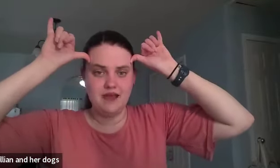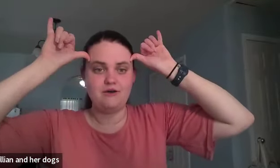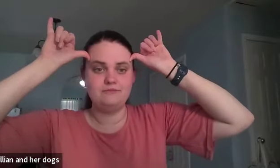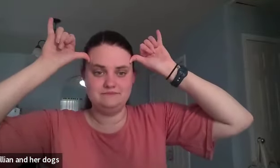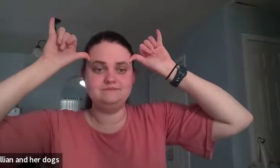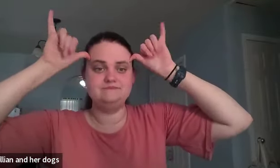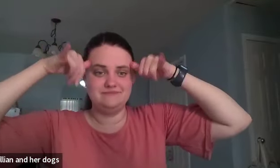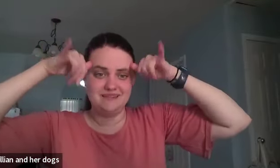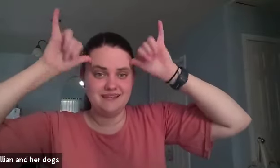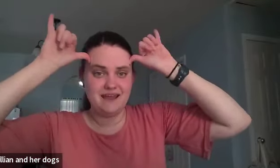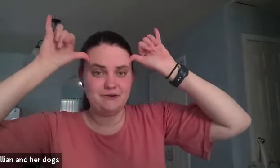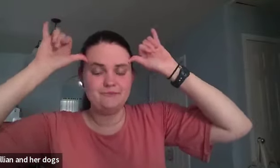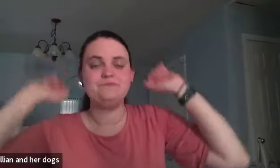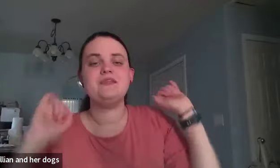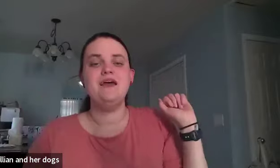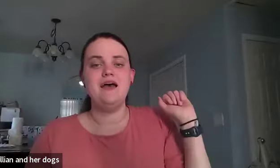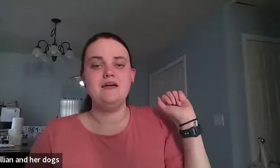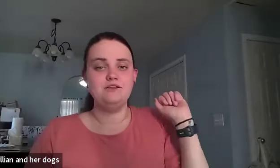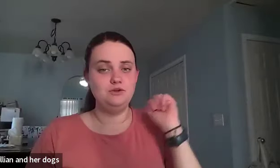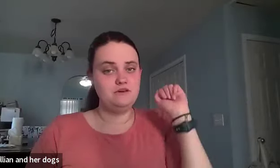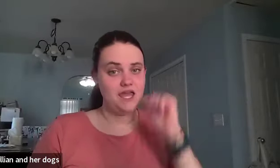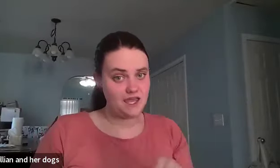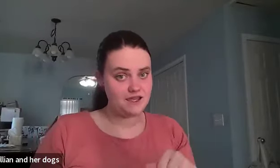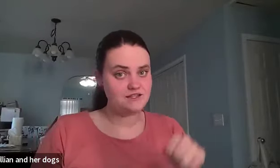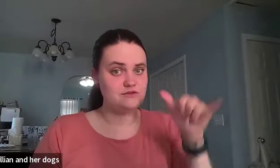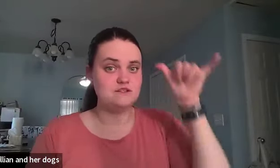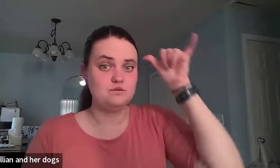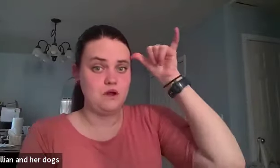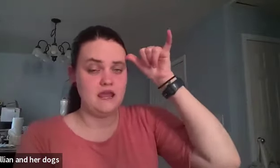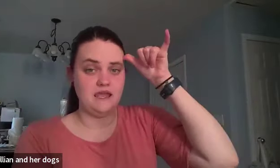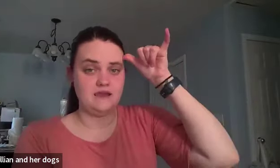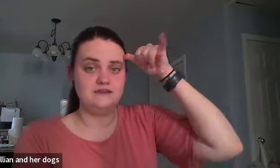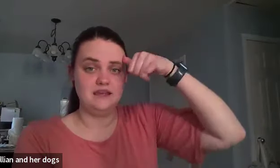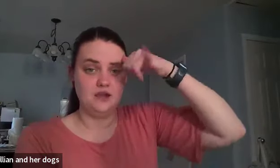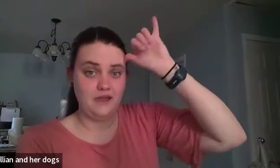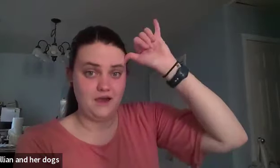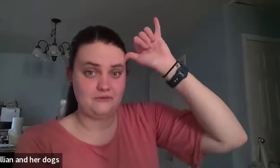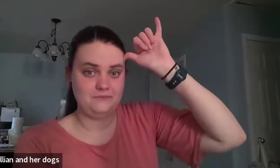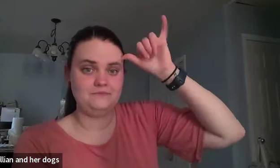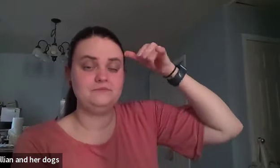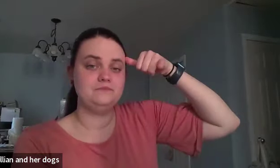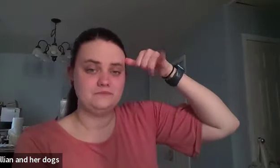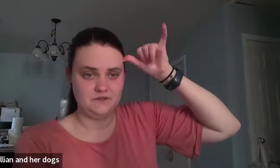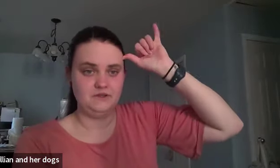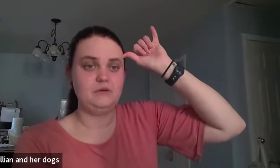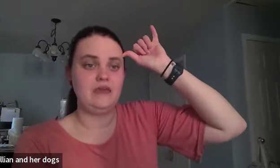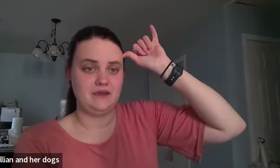cow. Cow. You can do this one hand and go cow. You can.